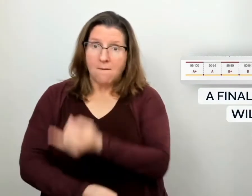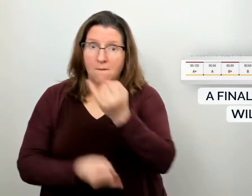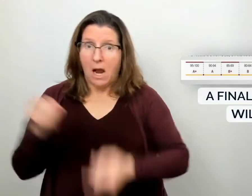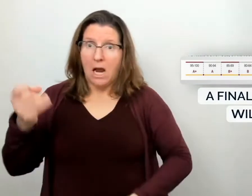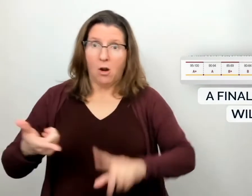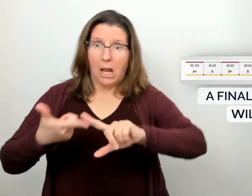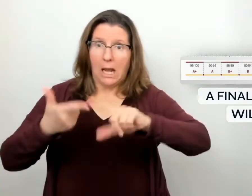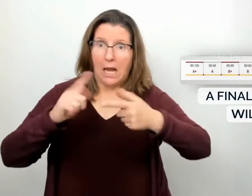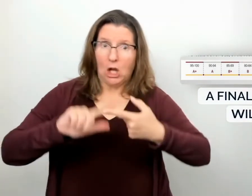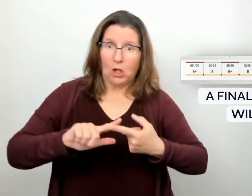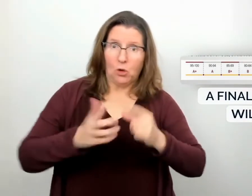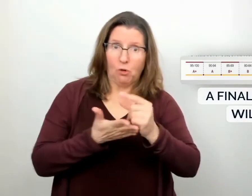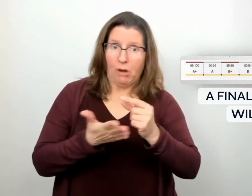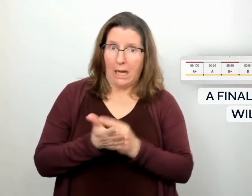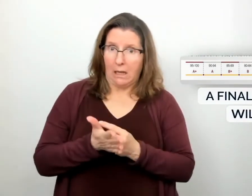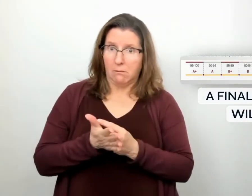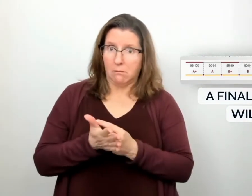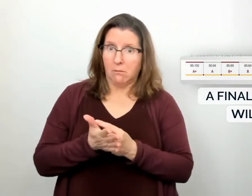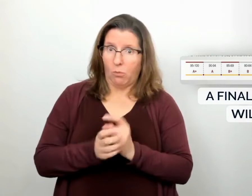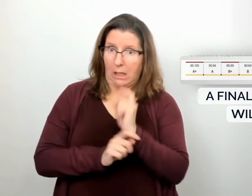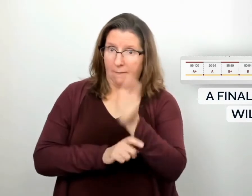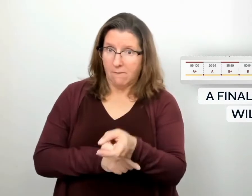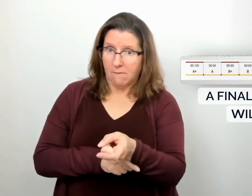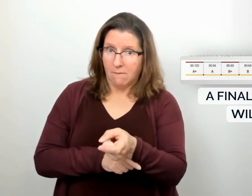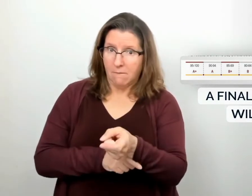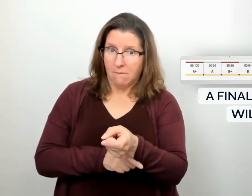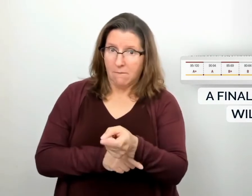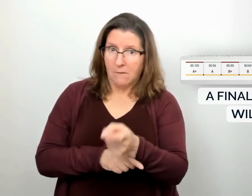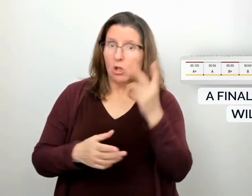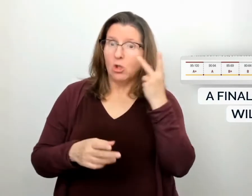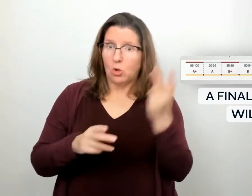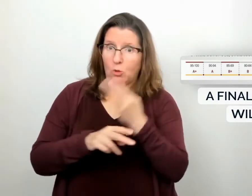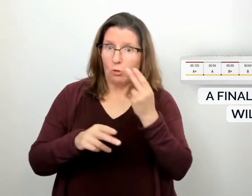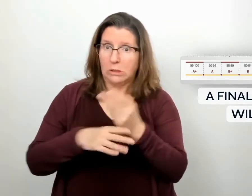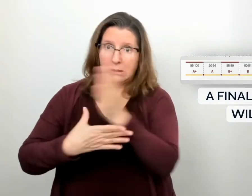A final letter grade will be assigned according to the scale shown on this slide.